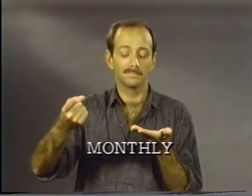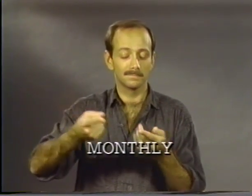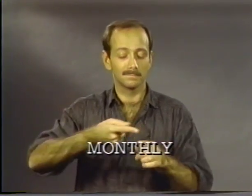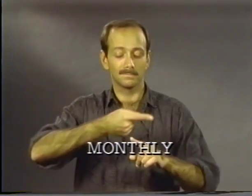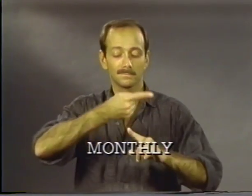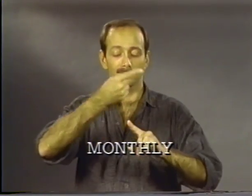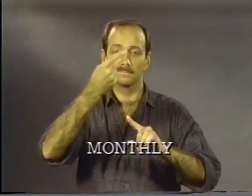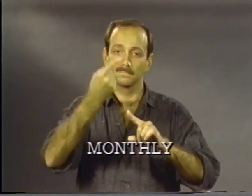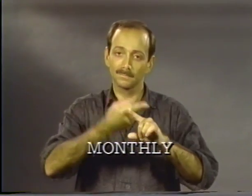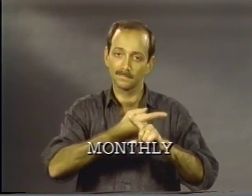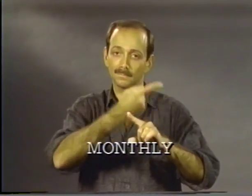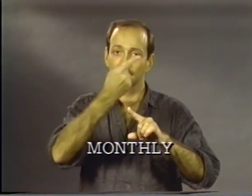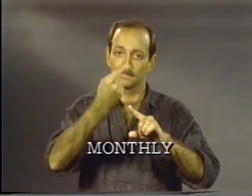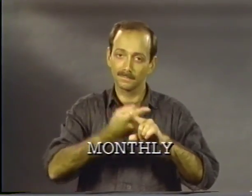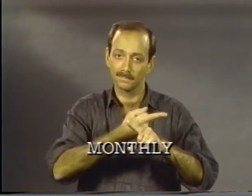regular basis, repeat the movement.